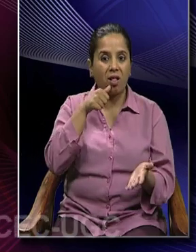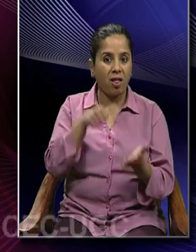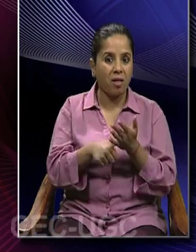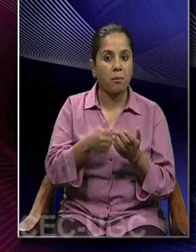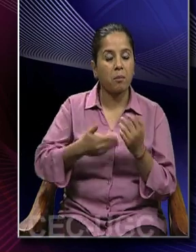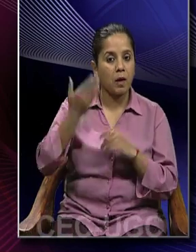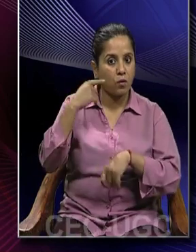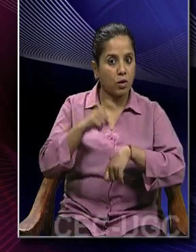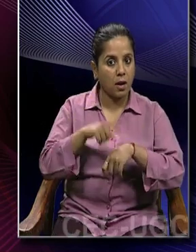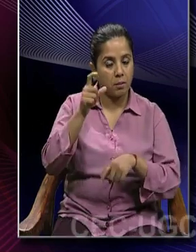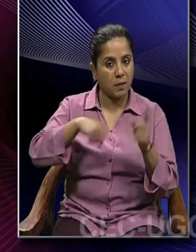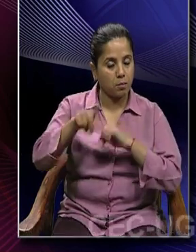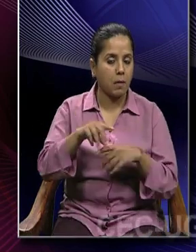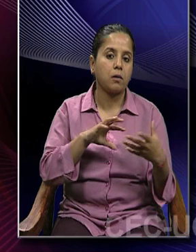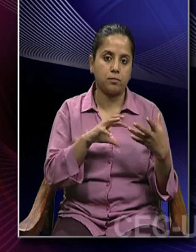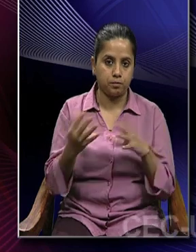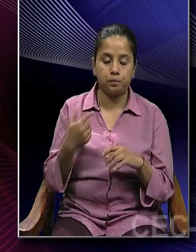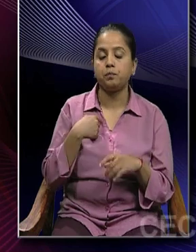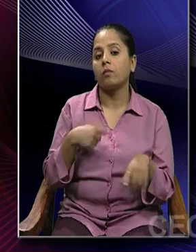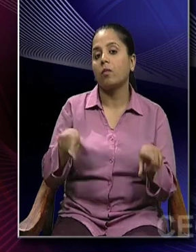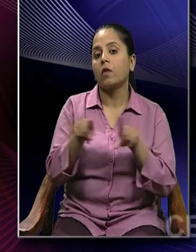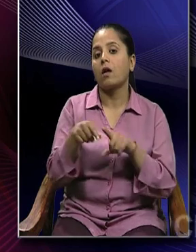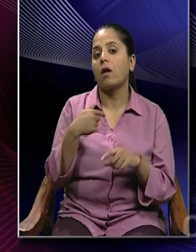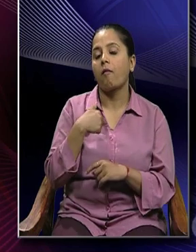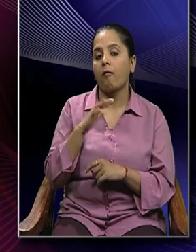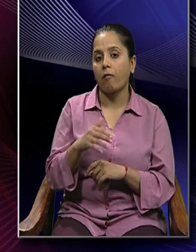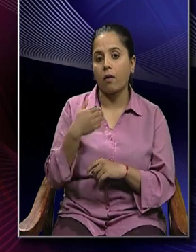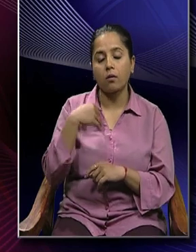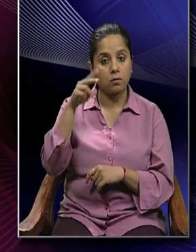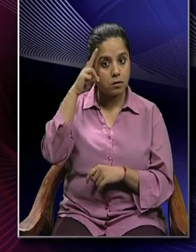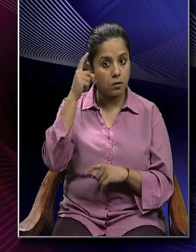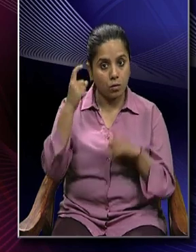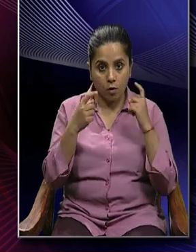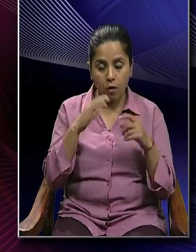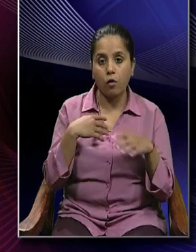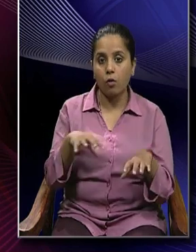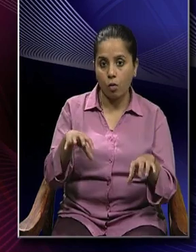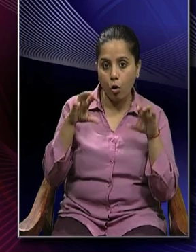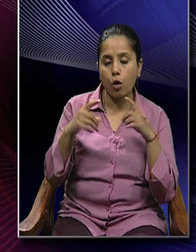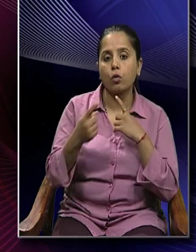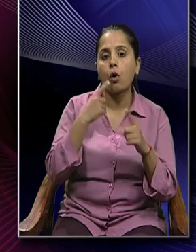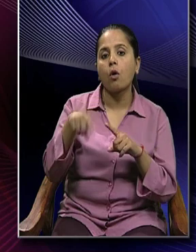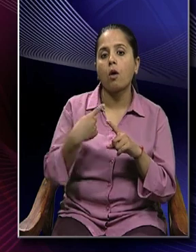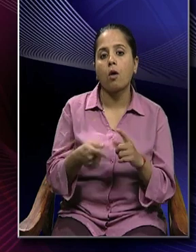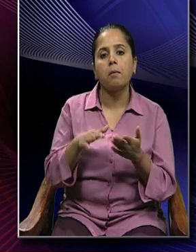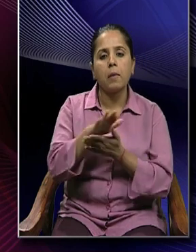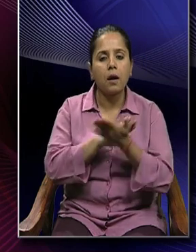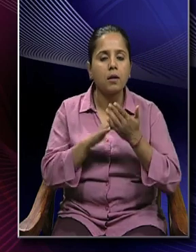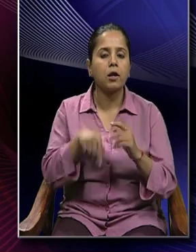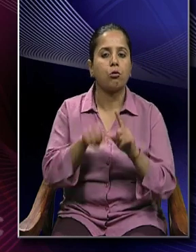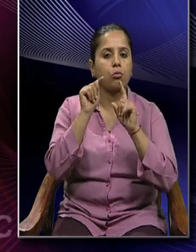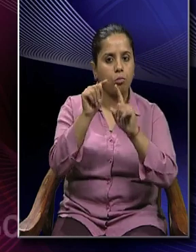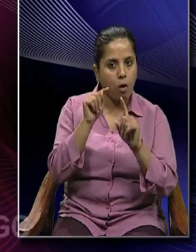time. And as we also are concerned that constitution, when it is talked about, then the basic features